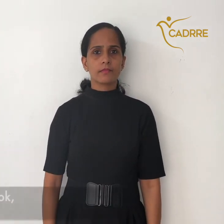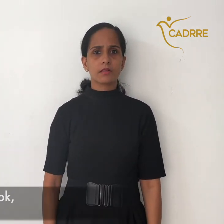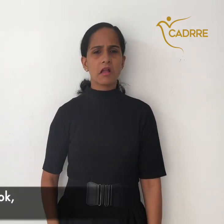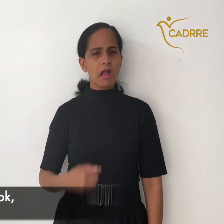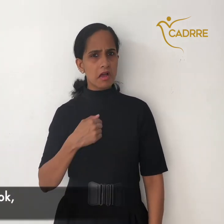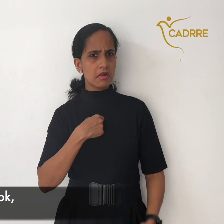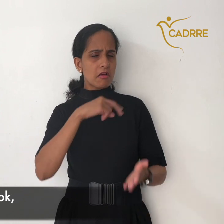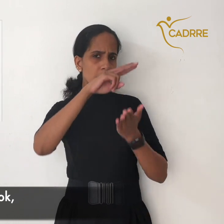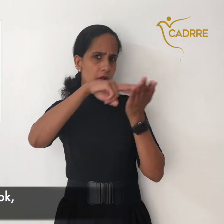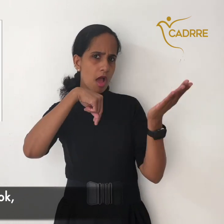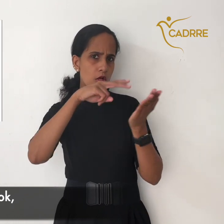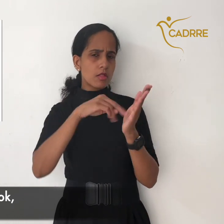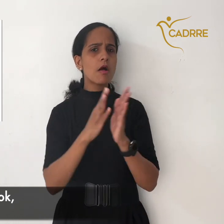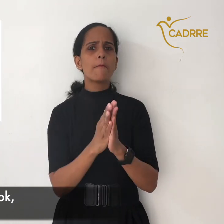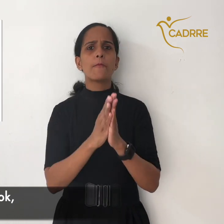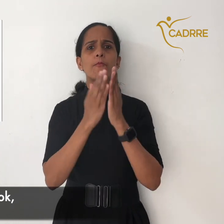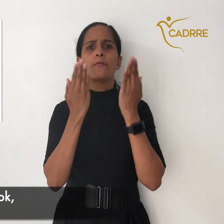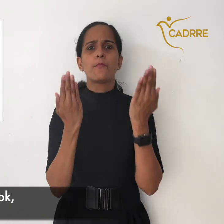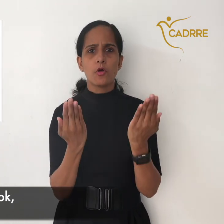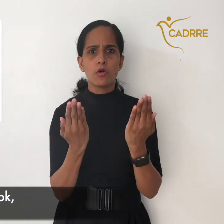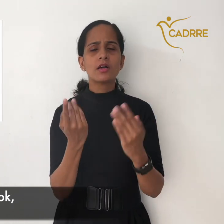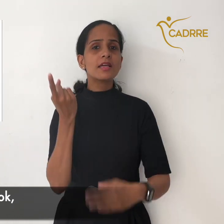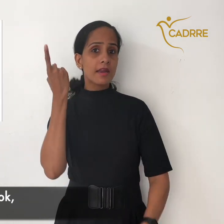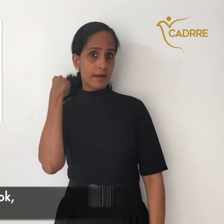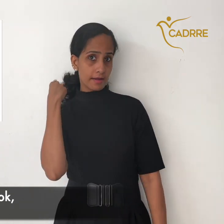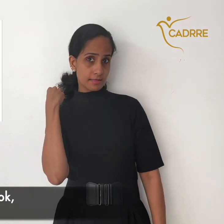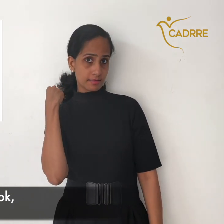For yesterday I read a book.